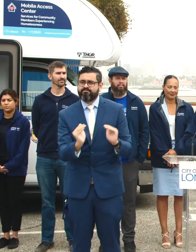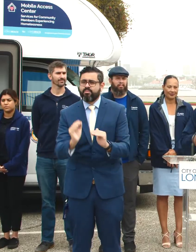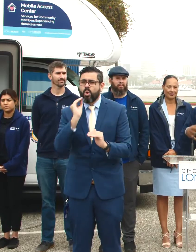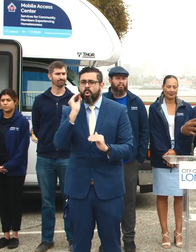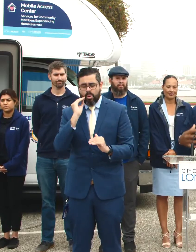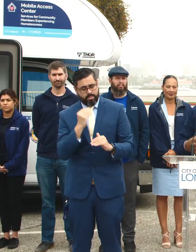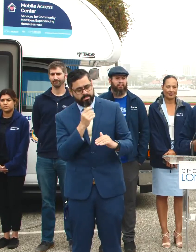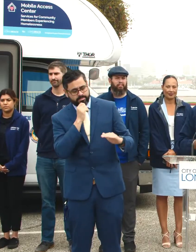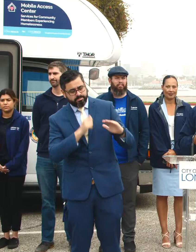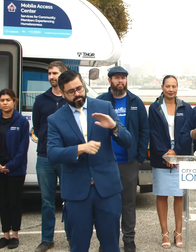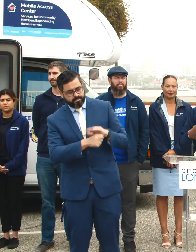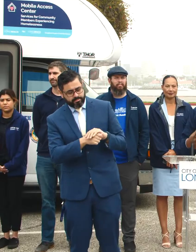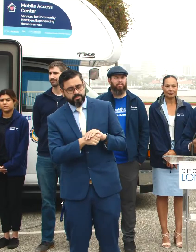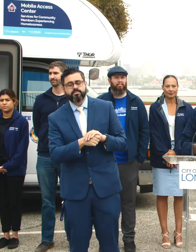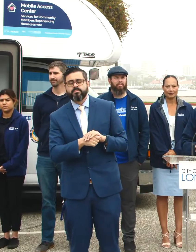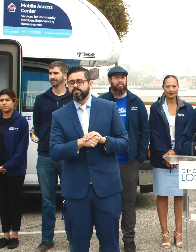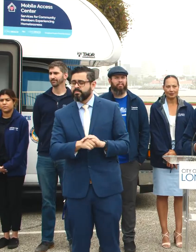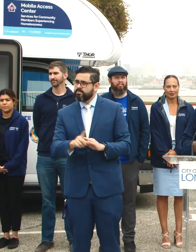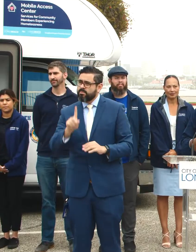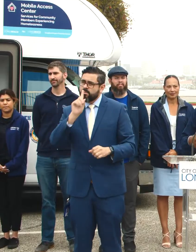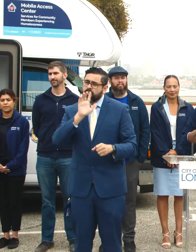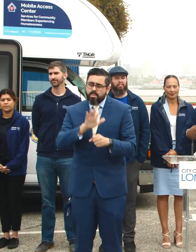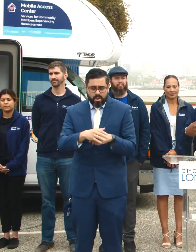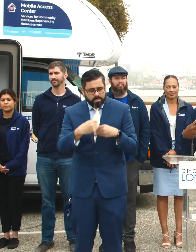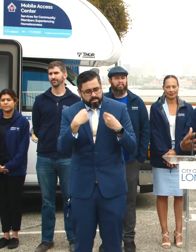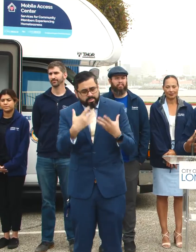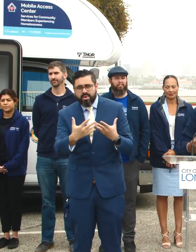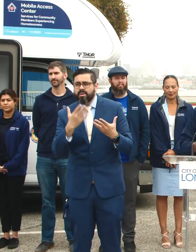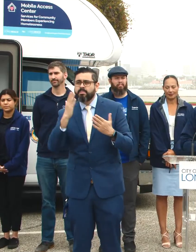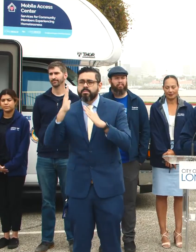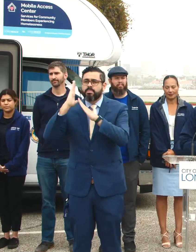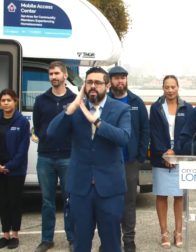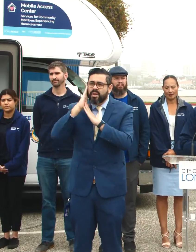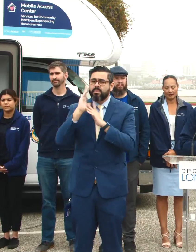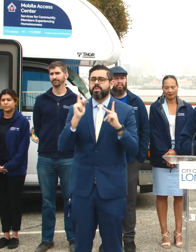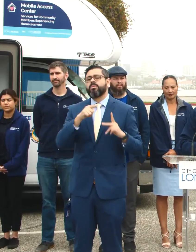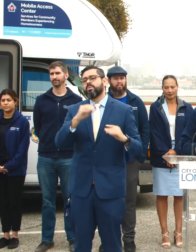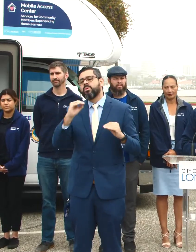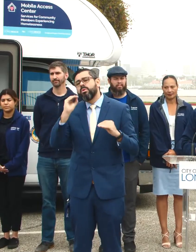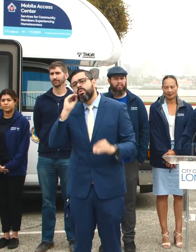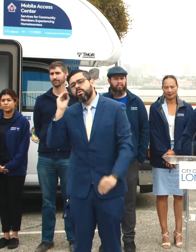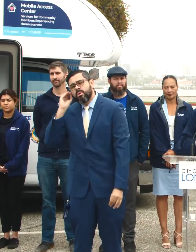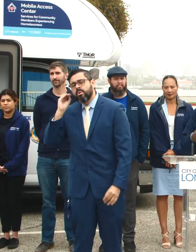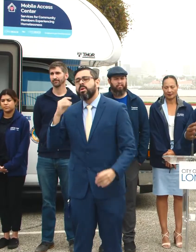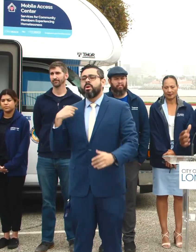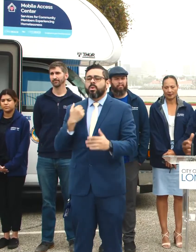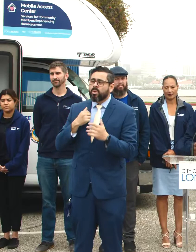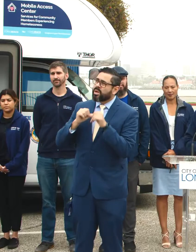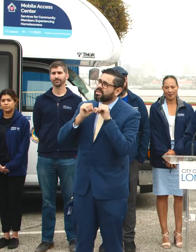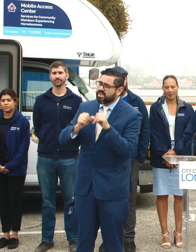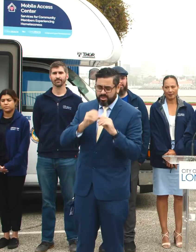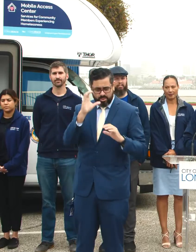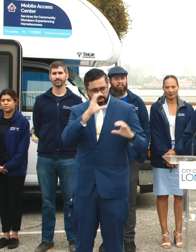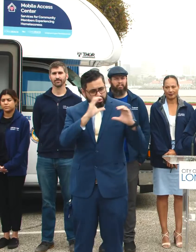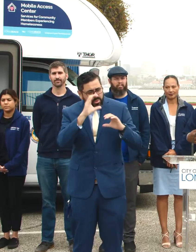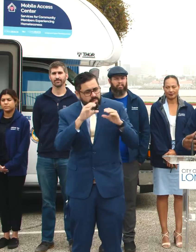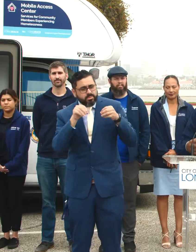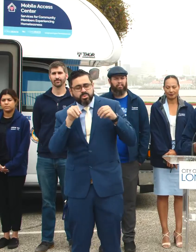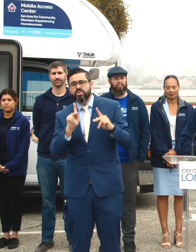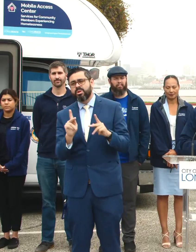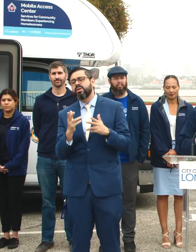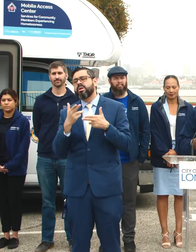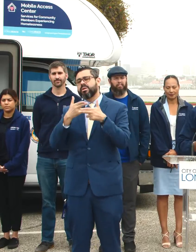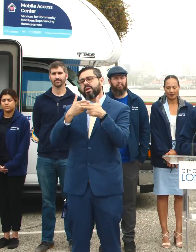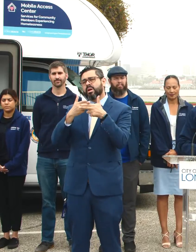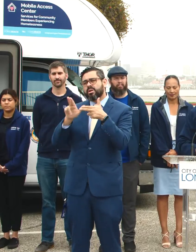homelessness. We're committed to providing shelter beds to our residents who are unhoused. We'll continue to look for opportunities to add both